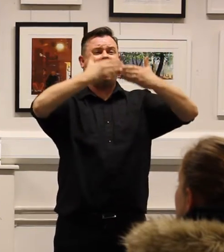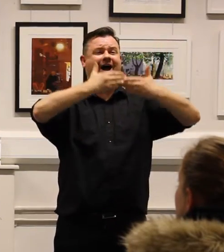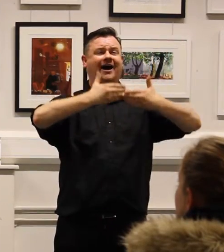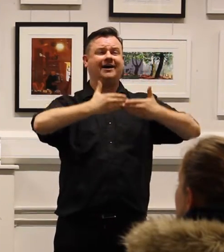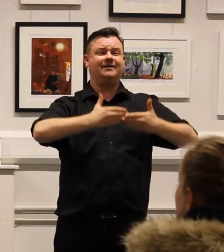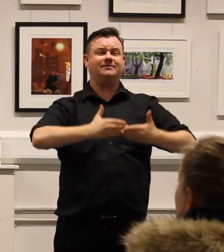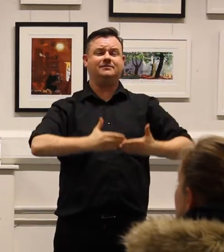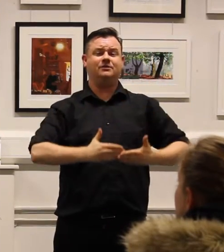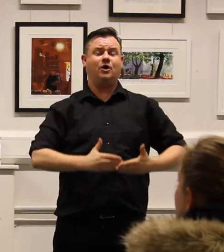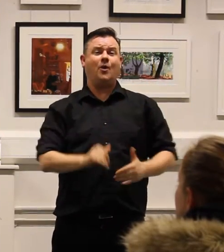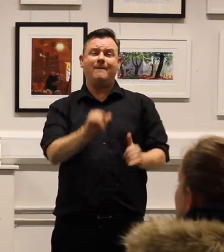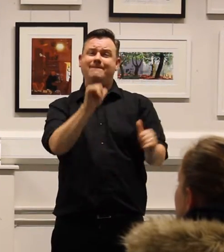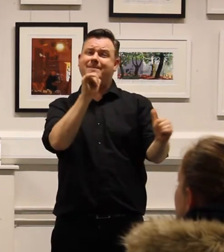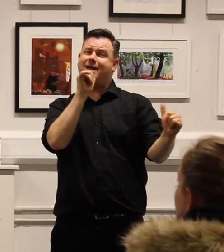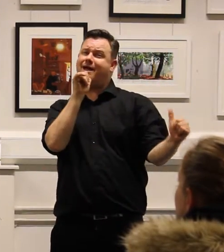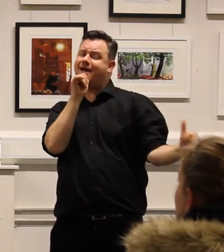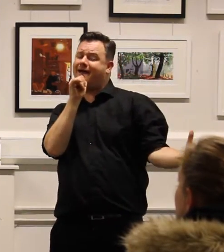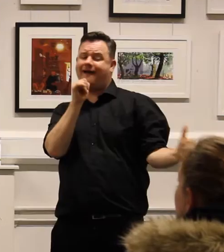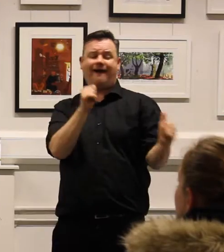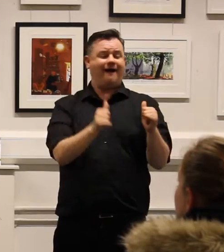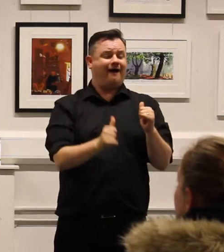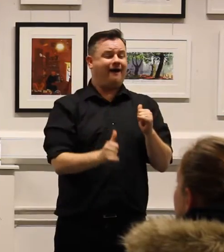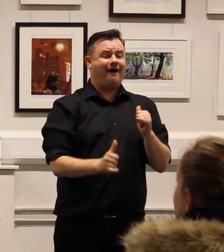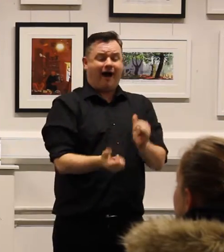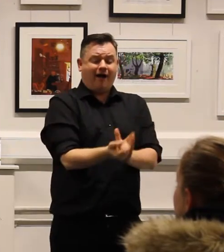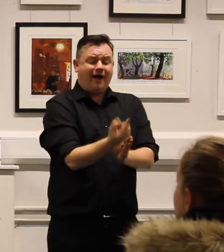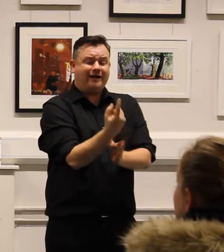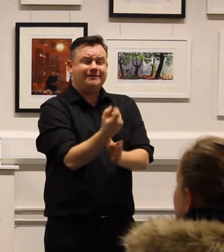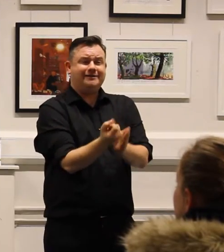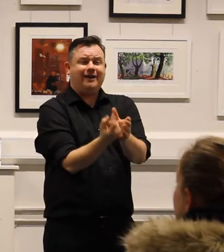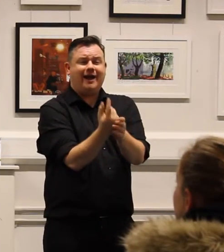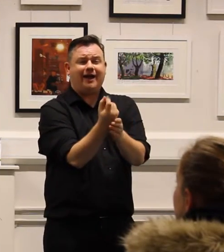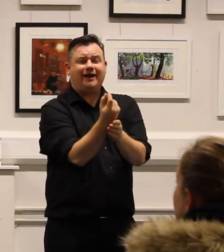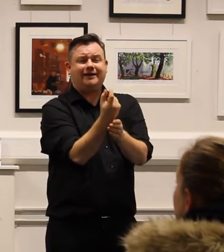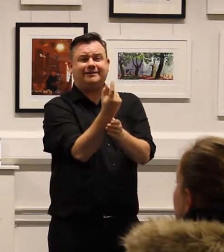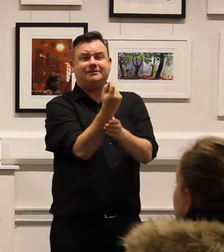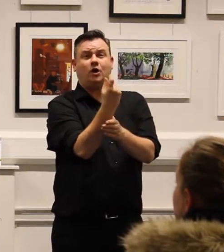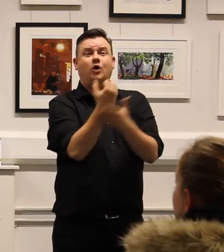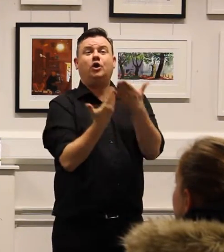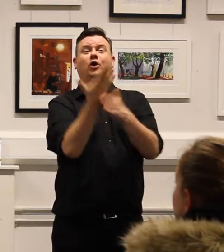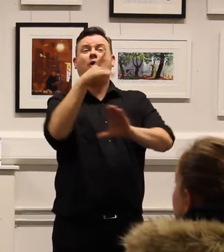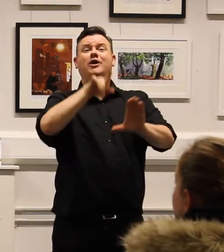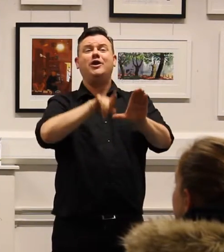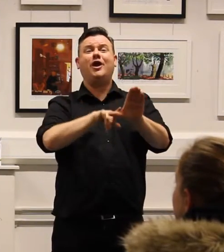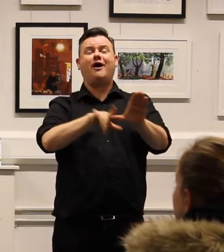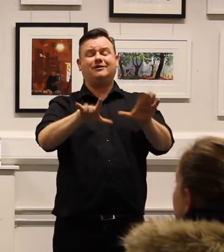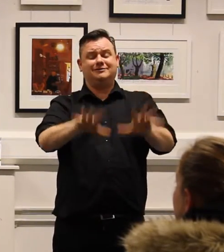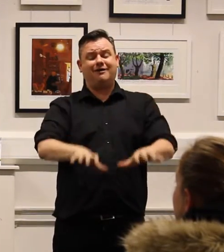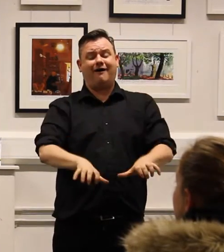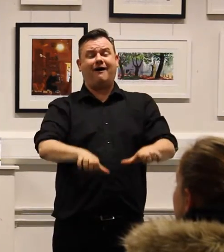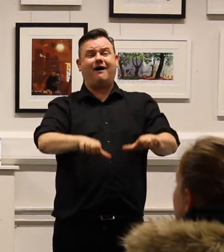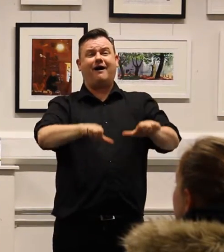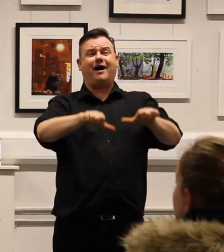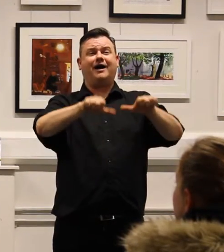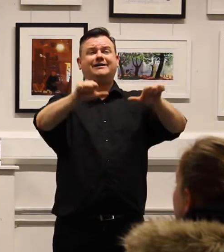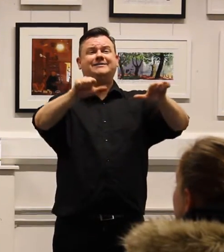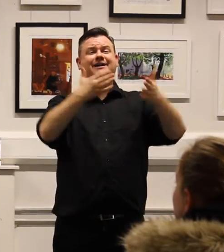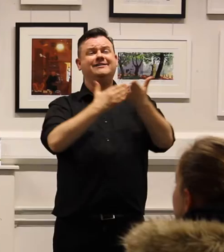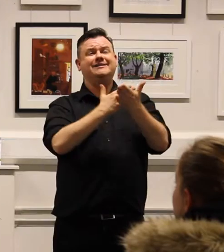With beer or two by candlelight, for the New Year's birth is clear in